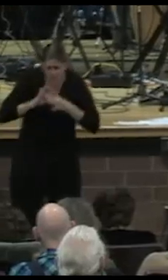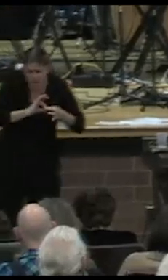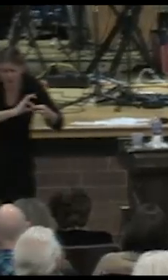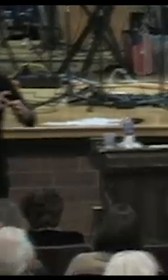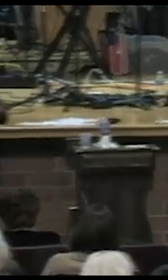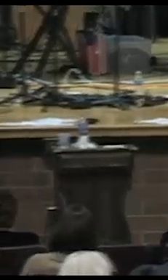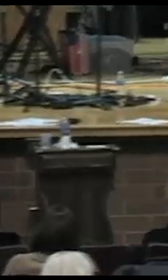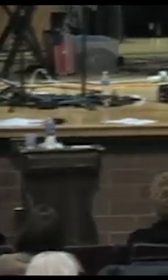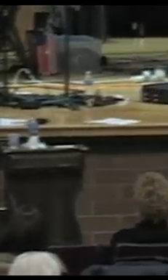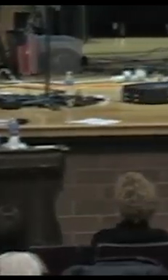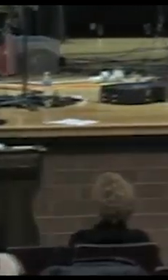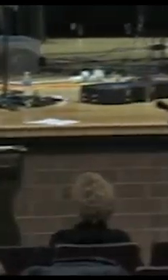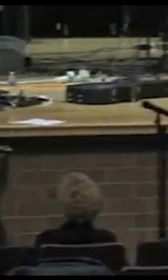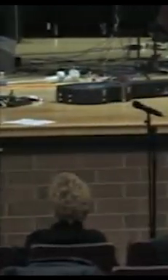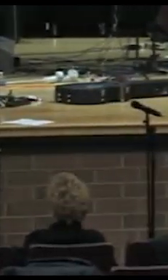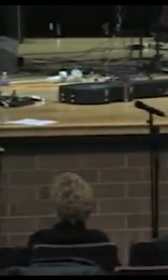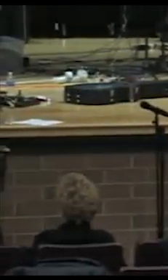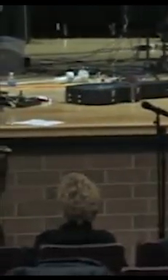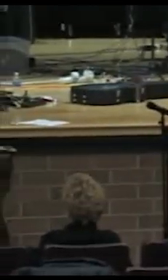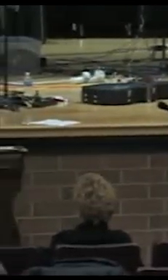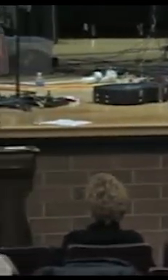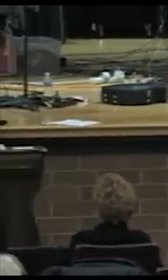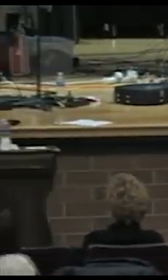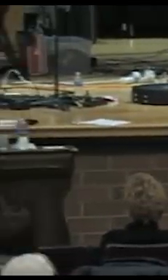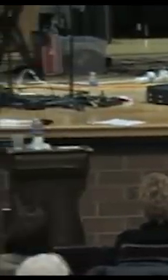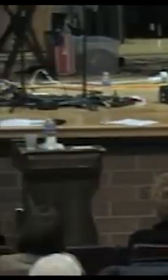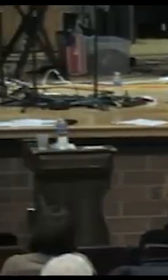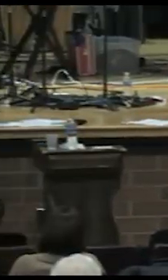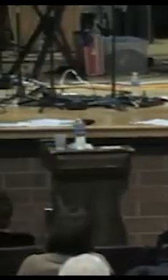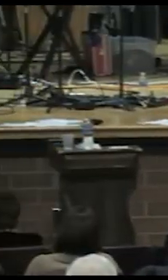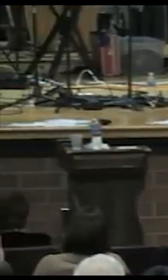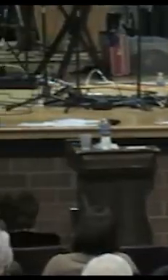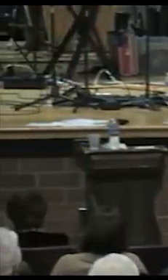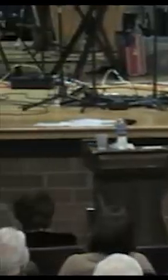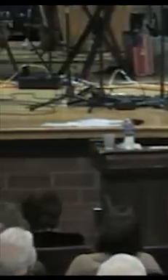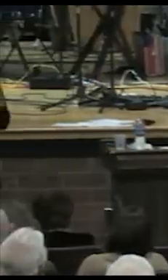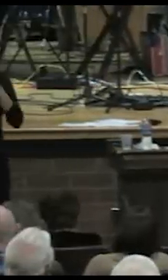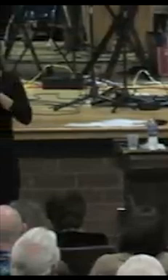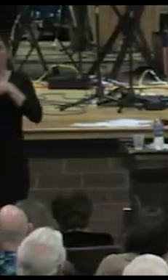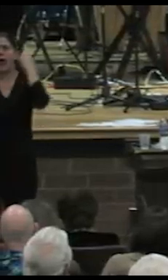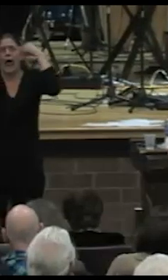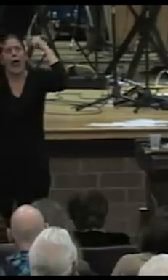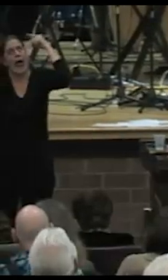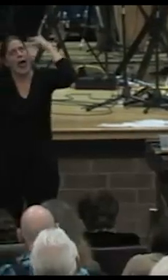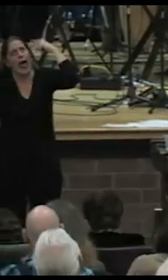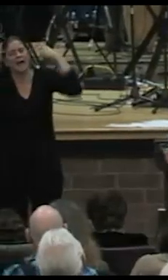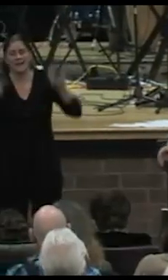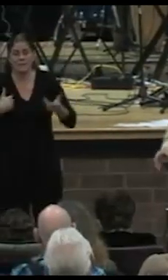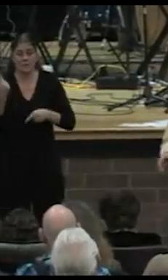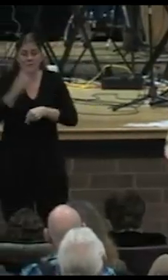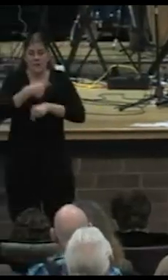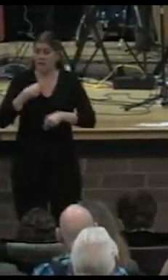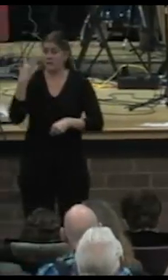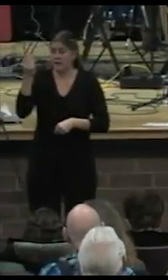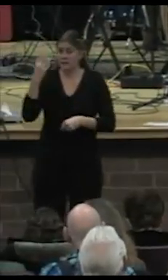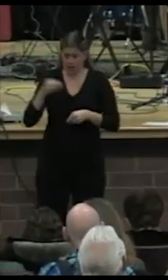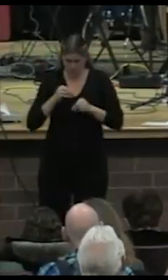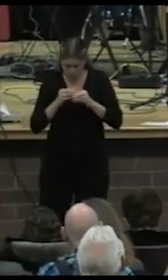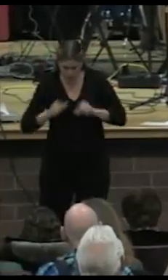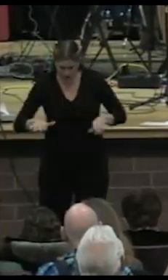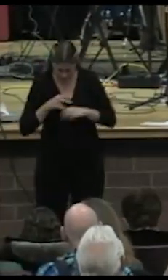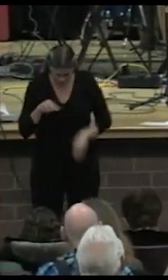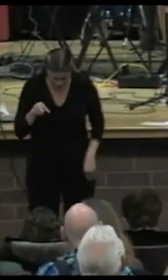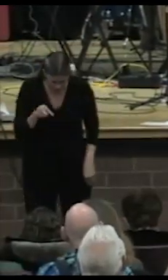together. And I remember one day, maybe you might think I have too much time on my hand. But one day I was outside and I was looking down